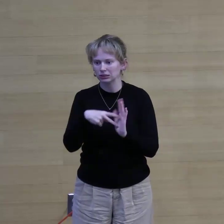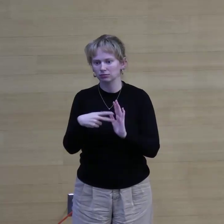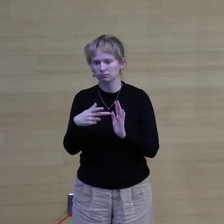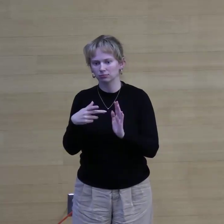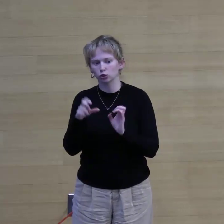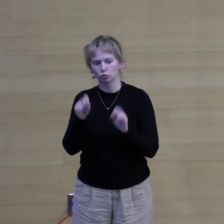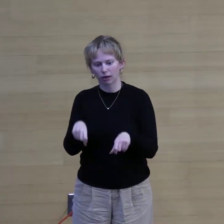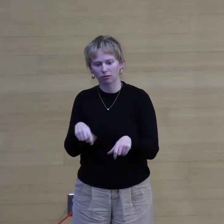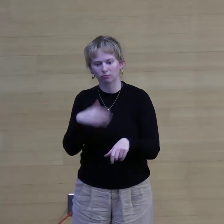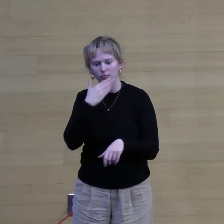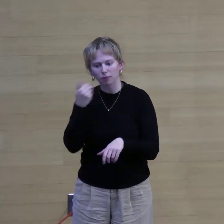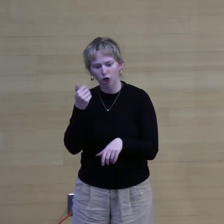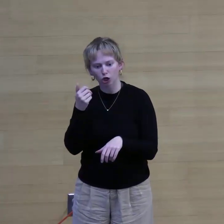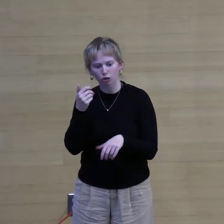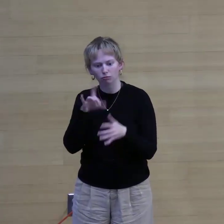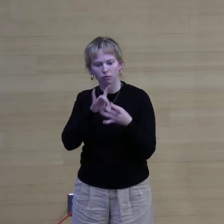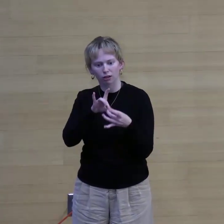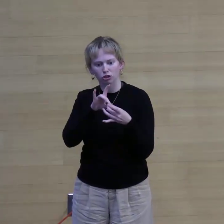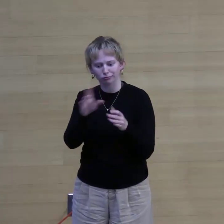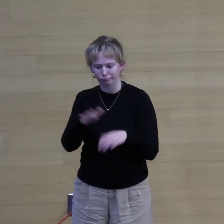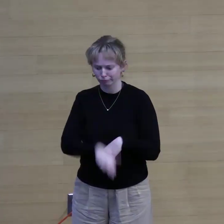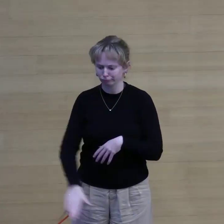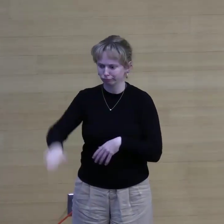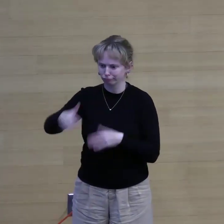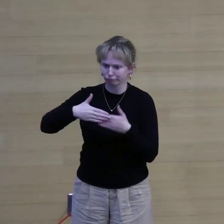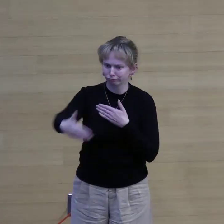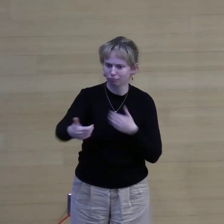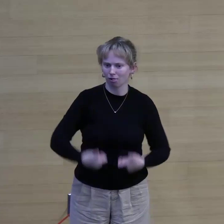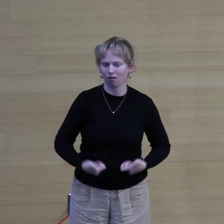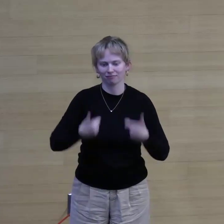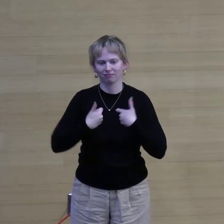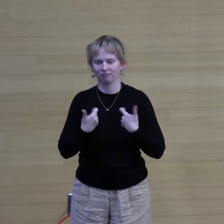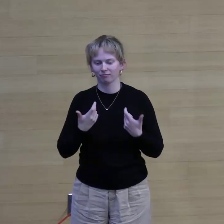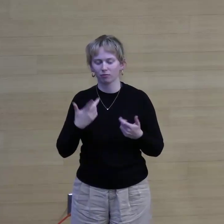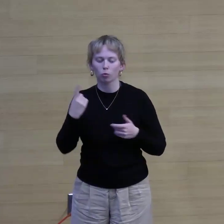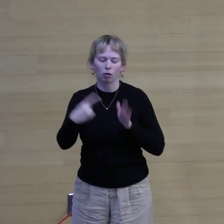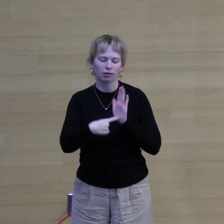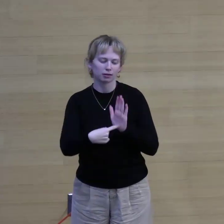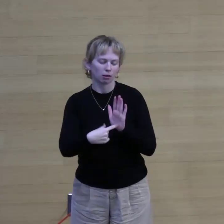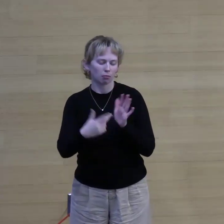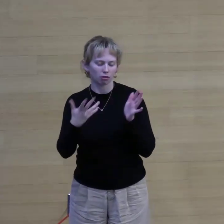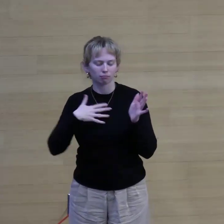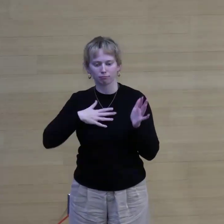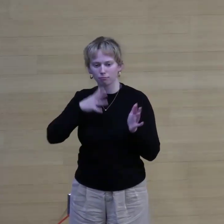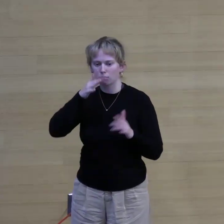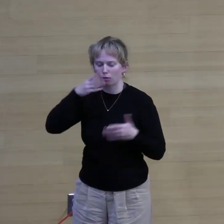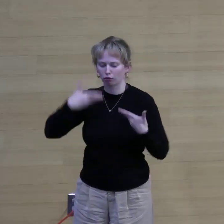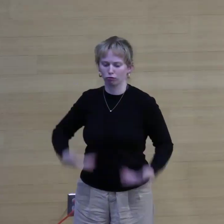we can equip them for better relationships for their entire life. And I will give just one example. I am a